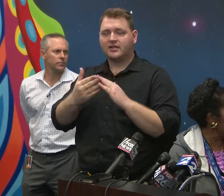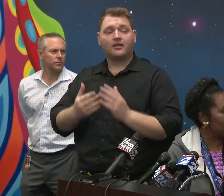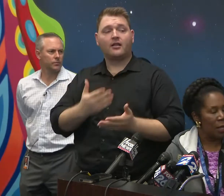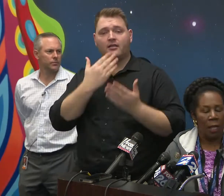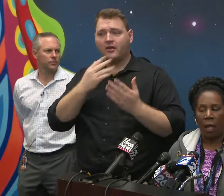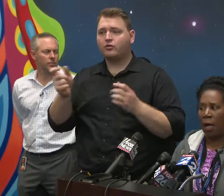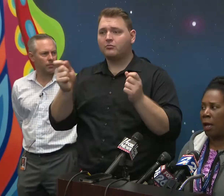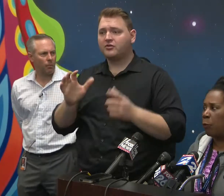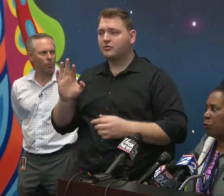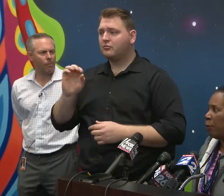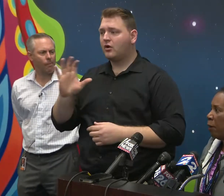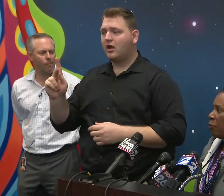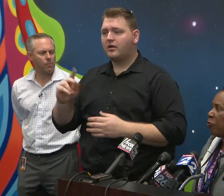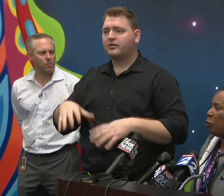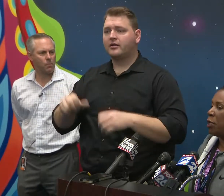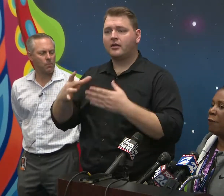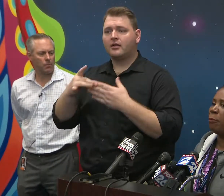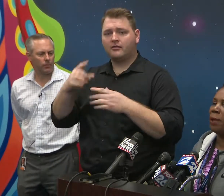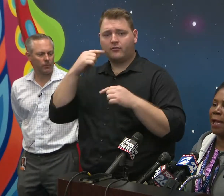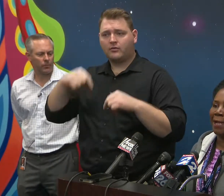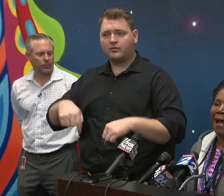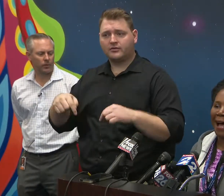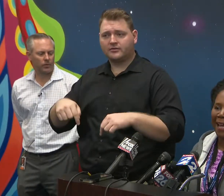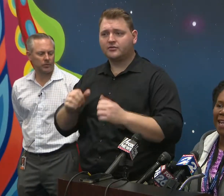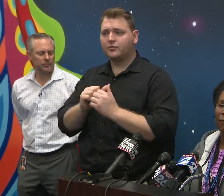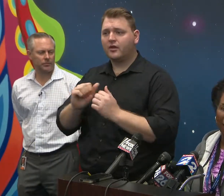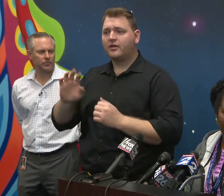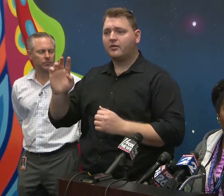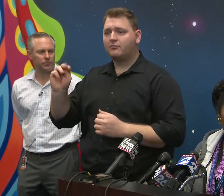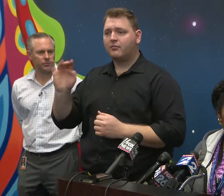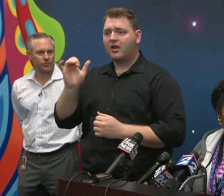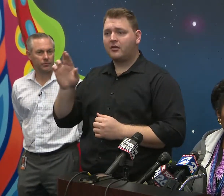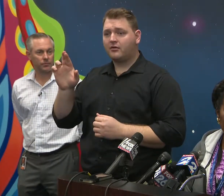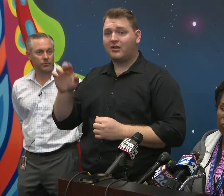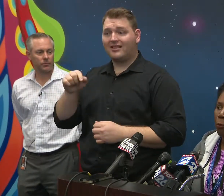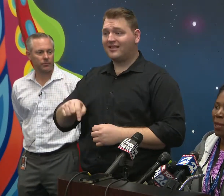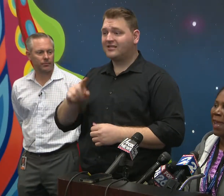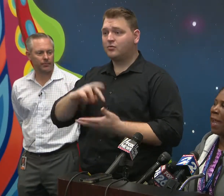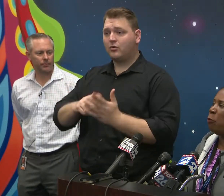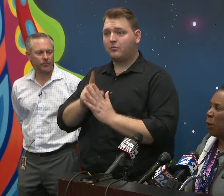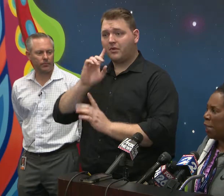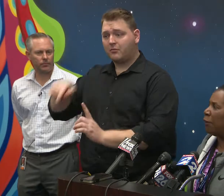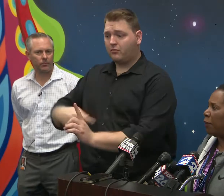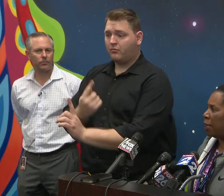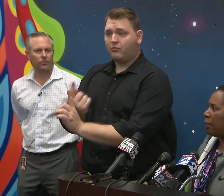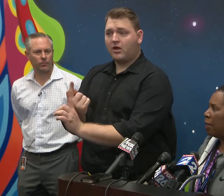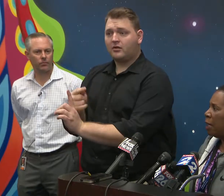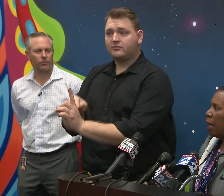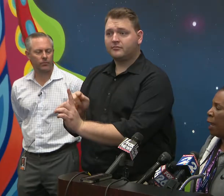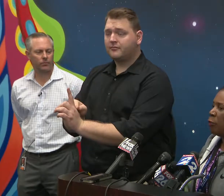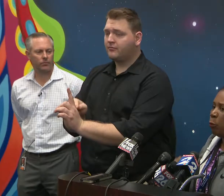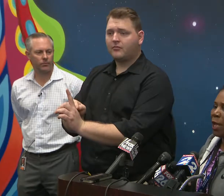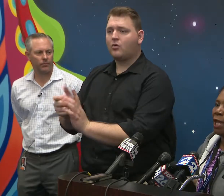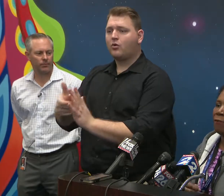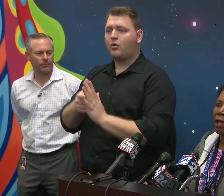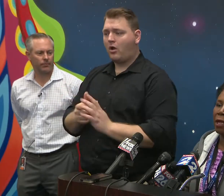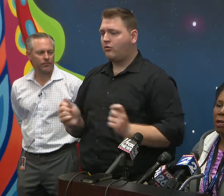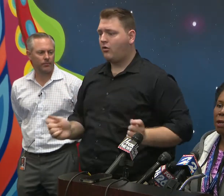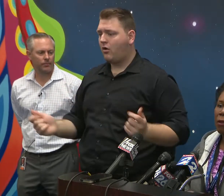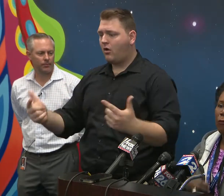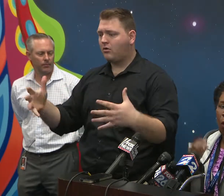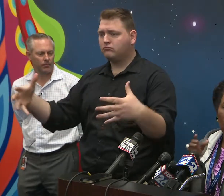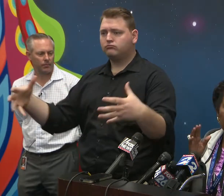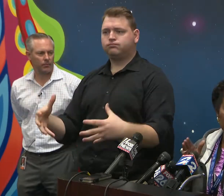leading this with the mayor. This will never be an I event. This will be a we event. And the we